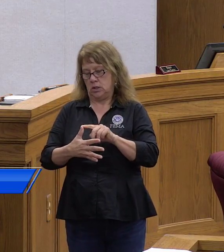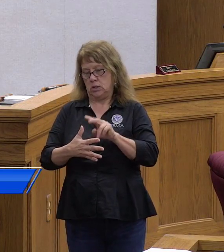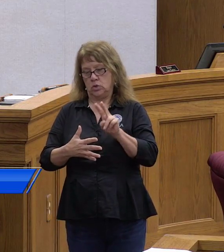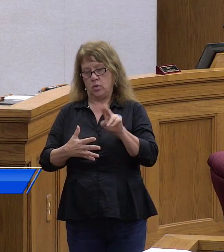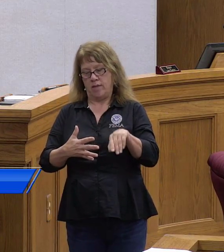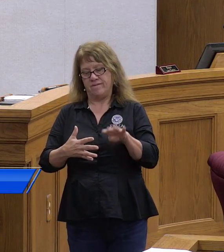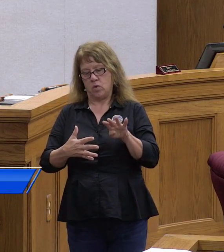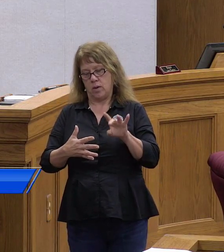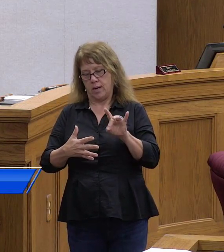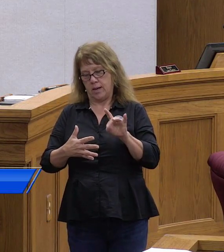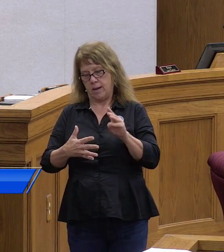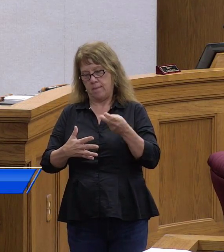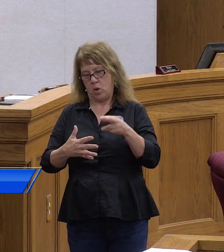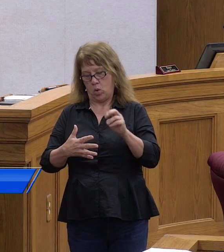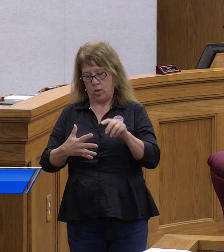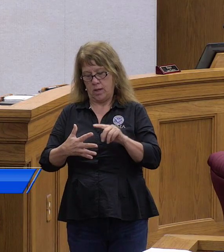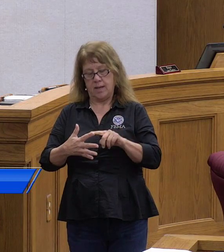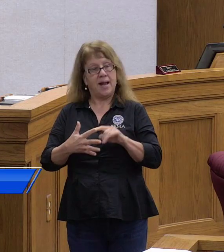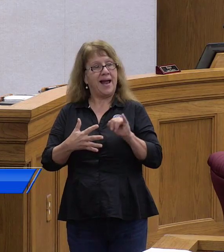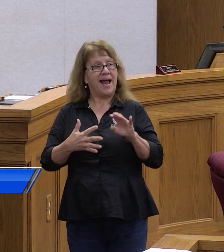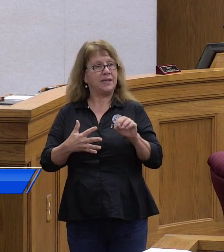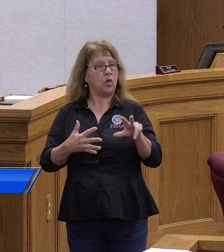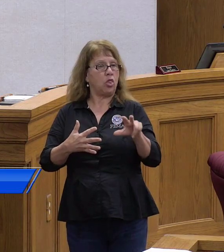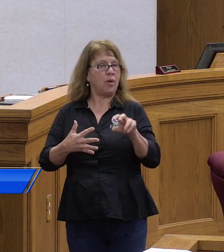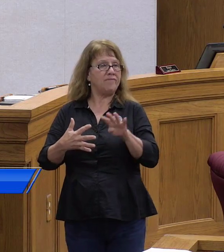MREs, 344 bags of ice,